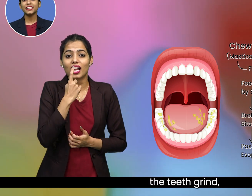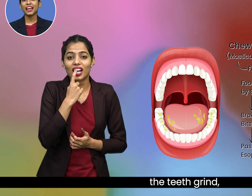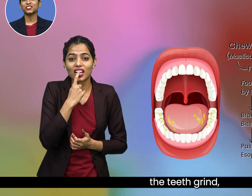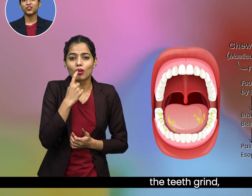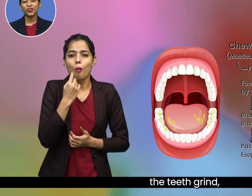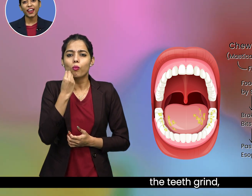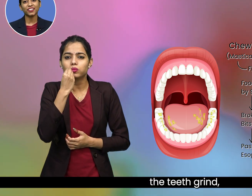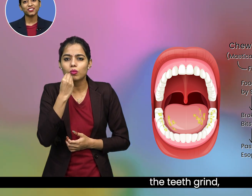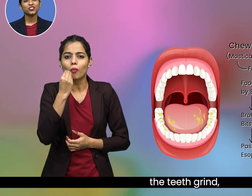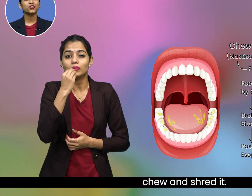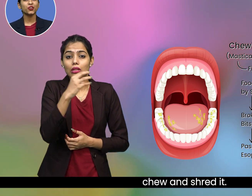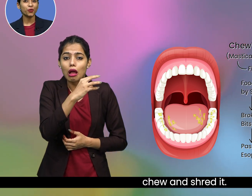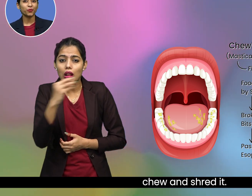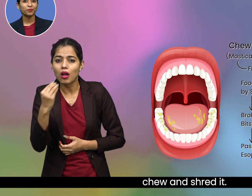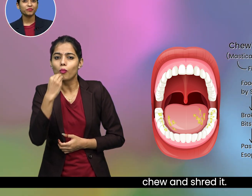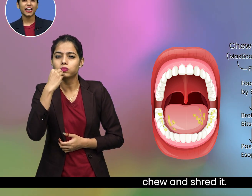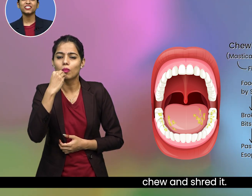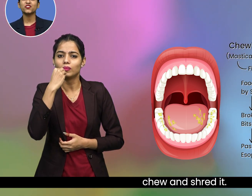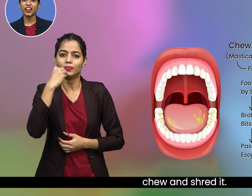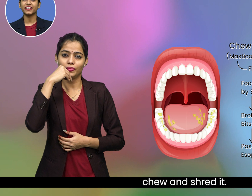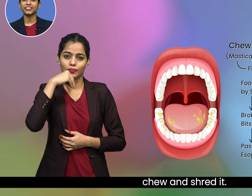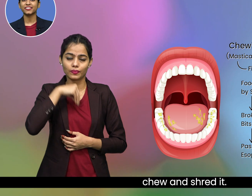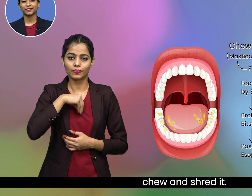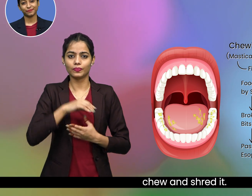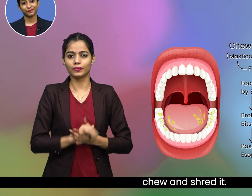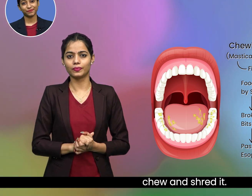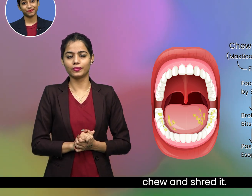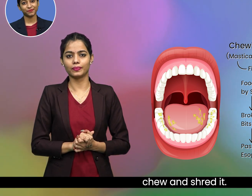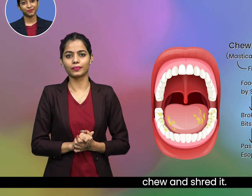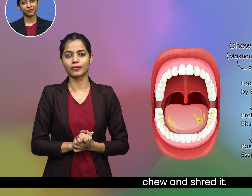The teeth has to grind, chew, and shred it.